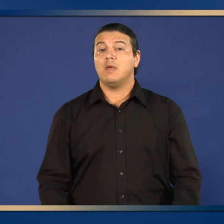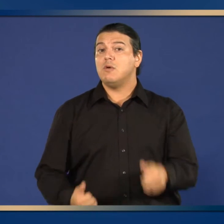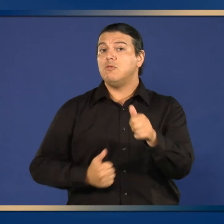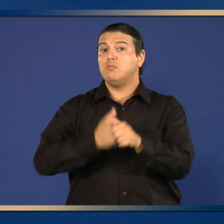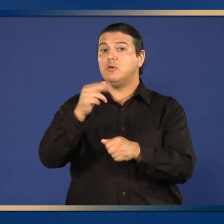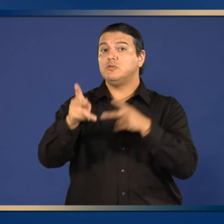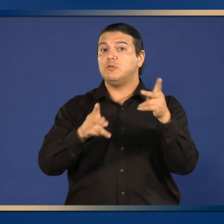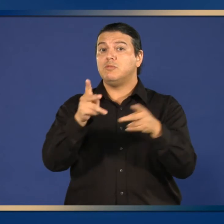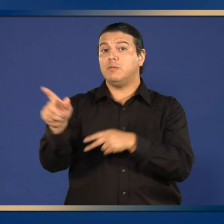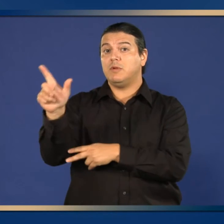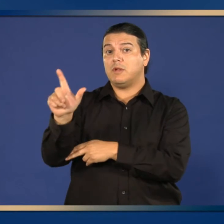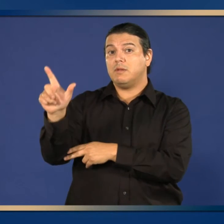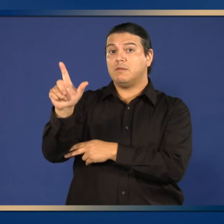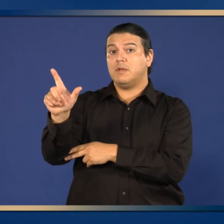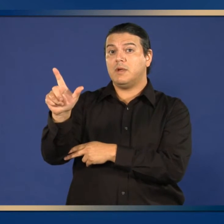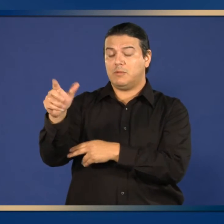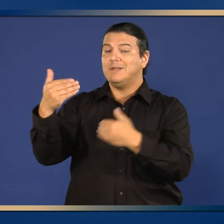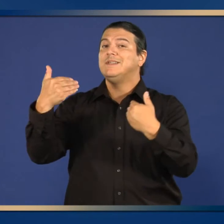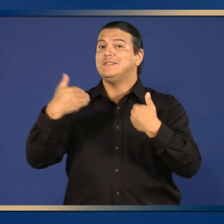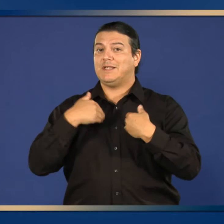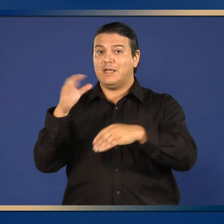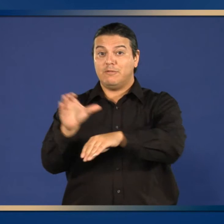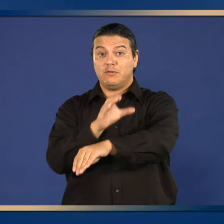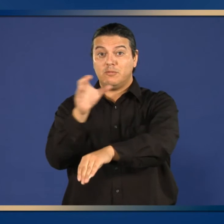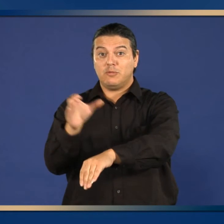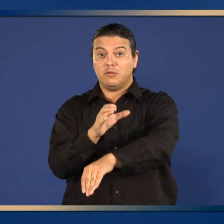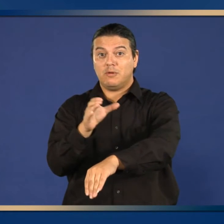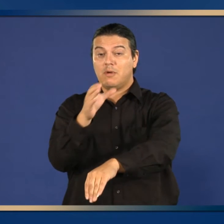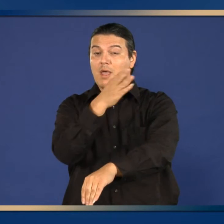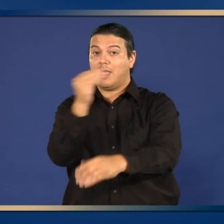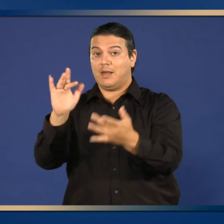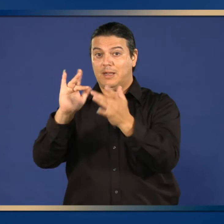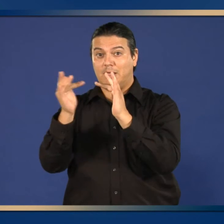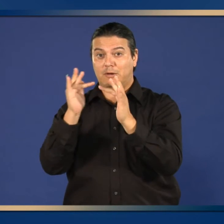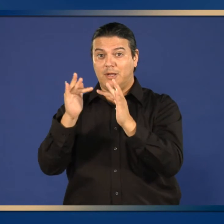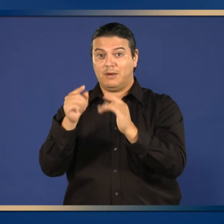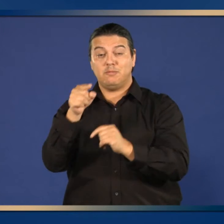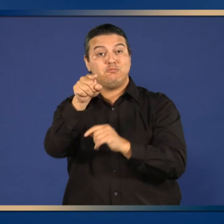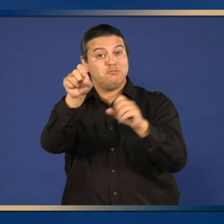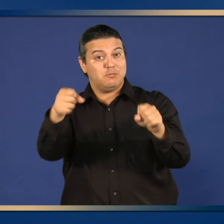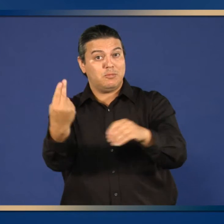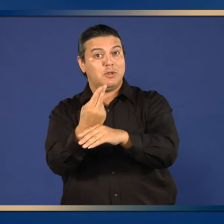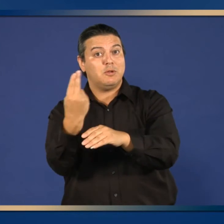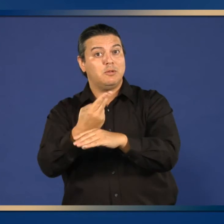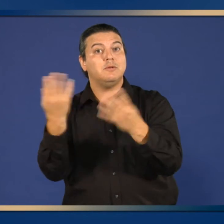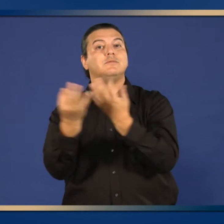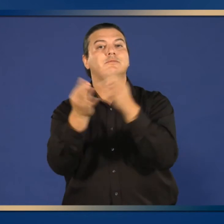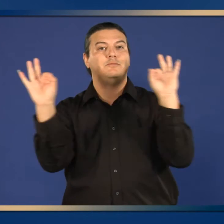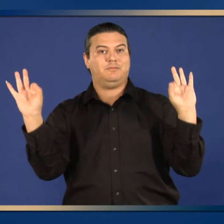Most public libraries have computers and internet access free to the public.